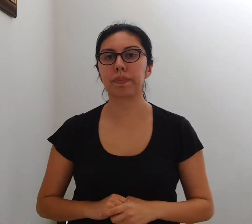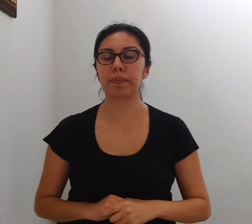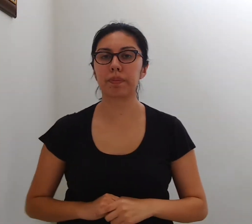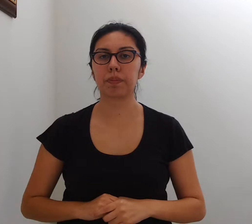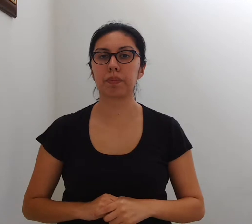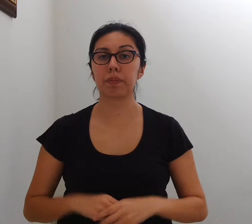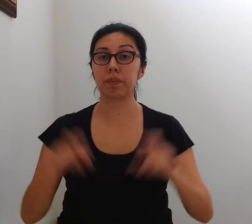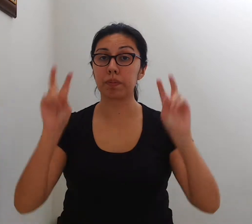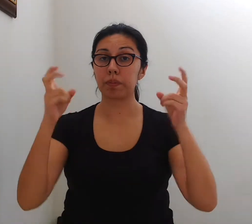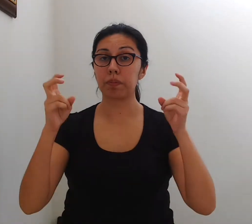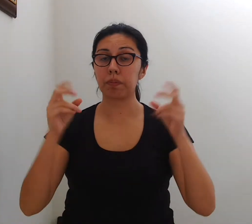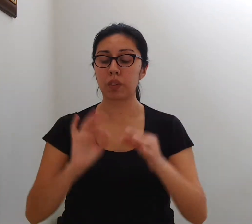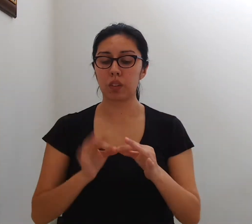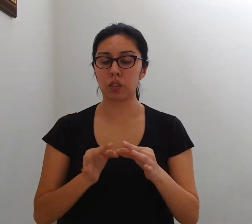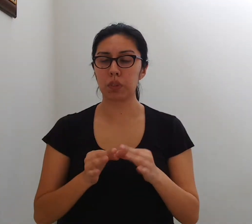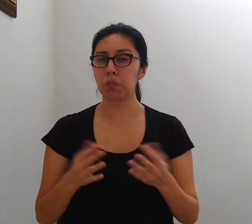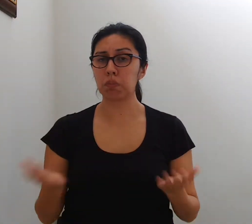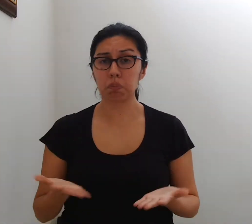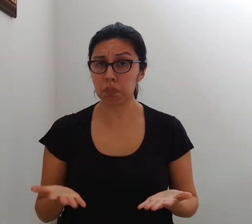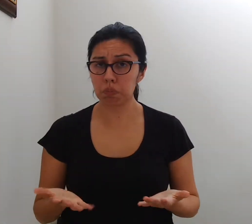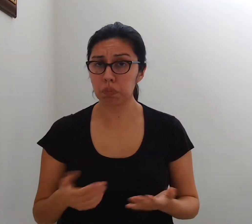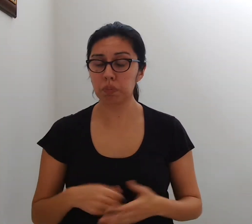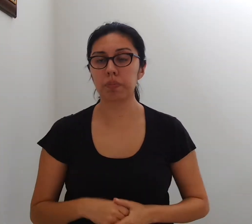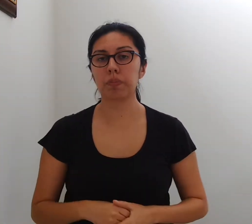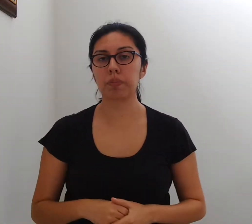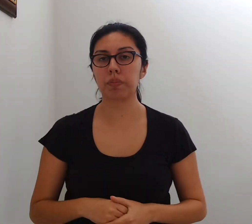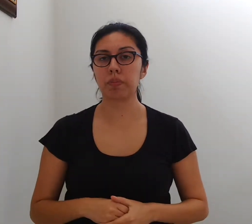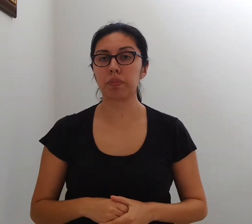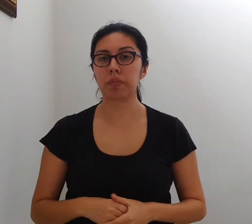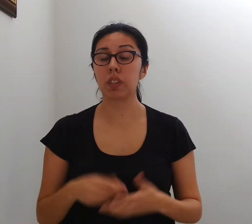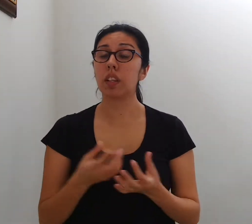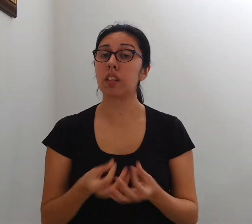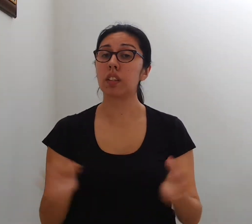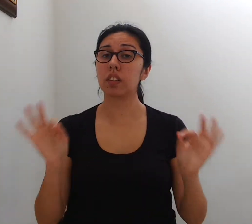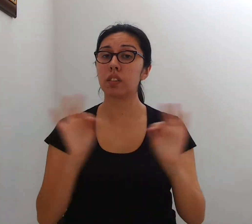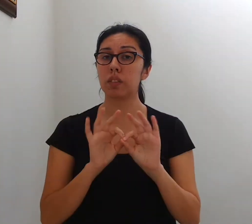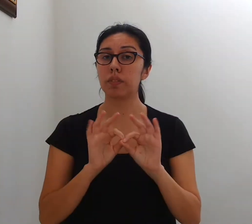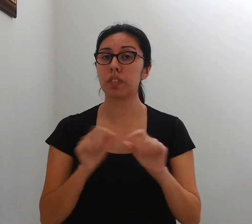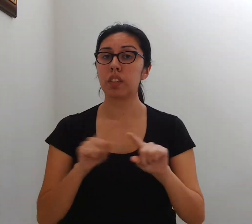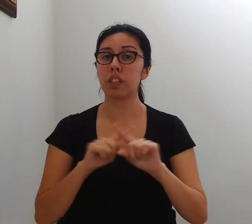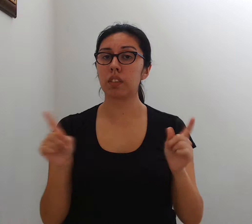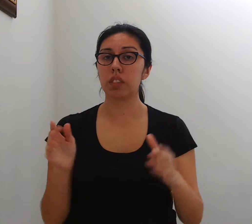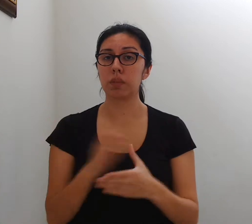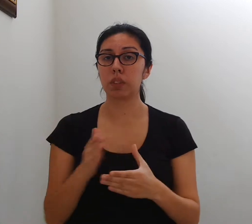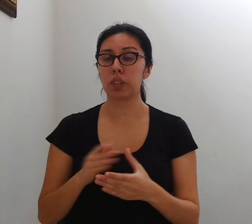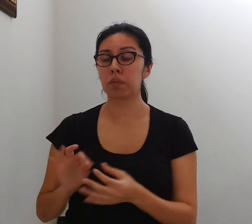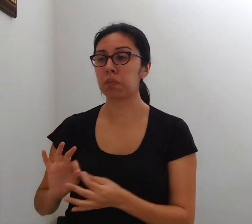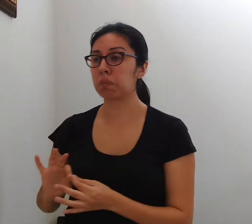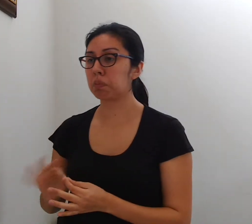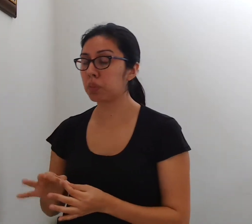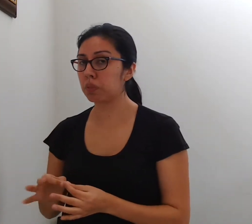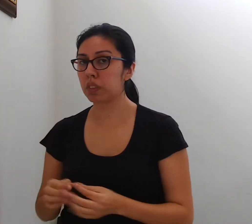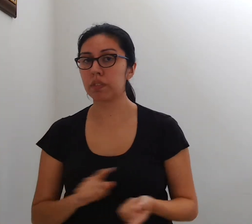What is interpreting? It is important that the difference between interpreting and translating be